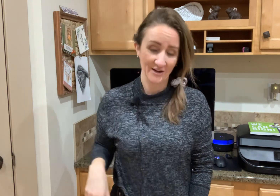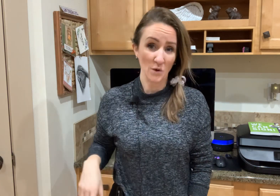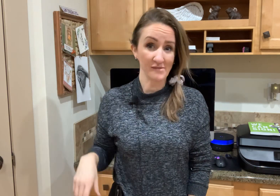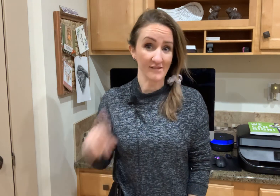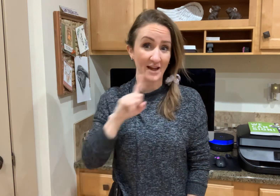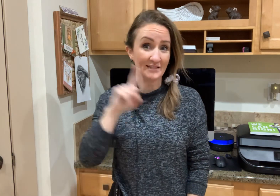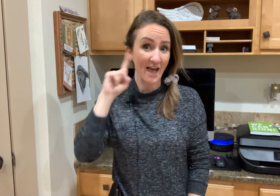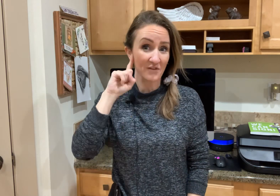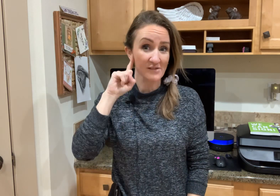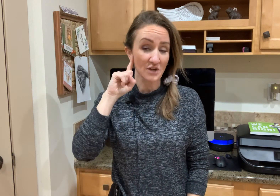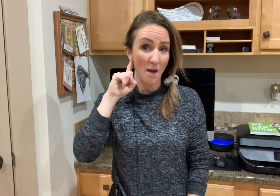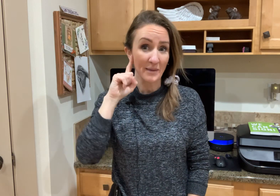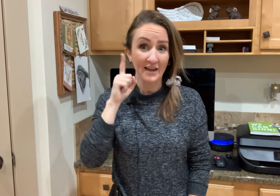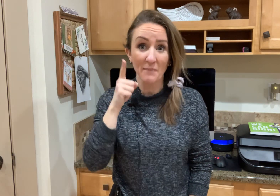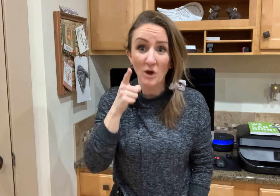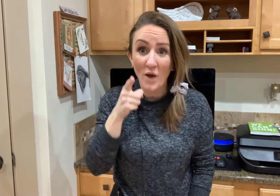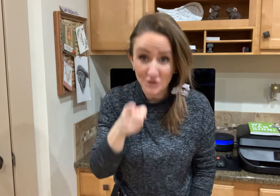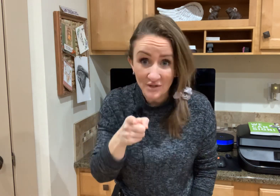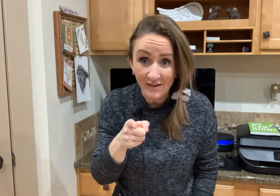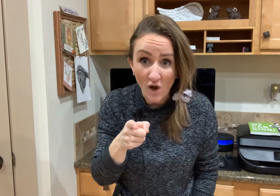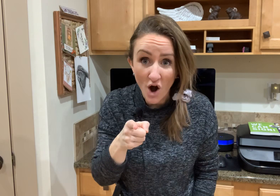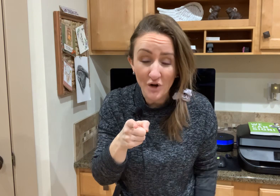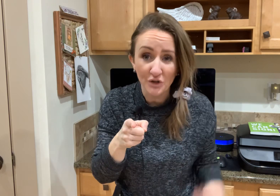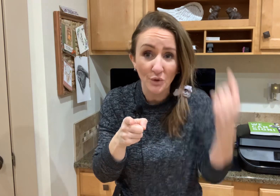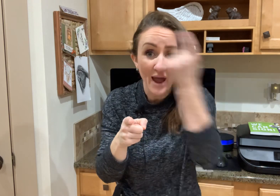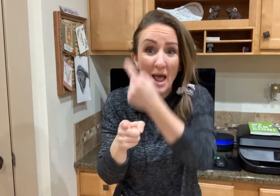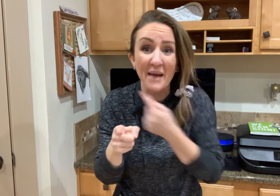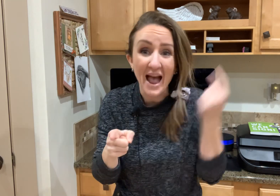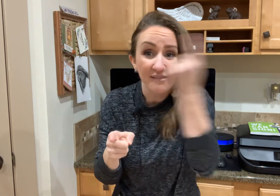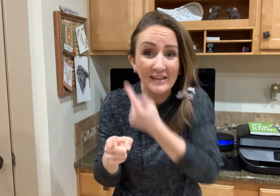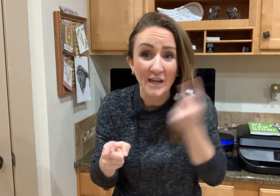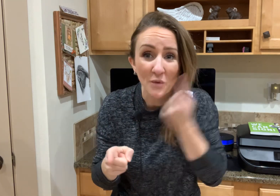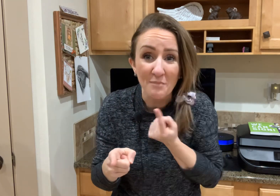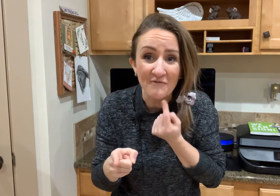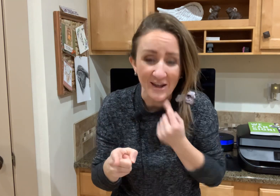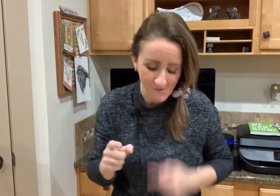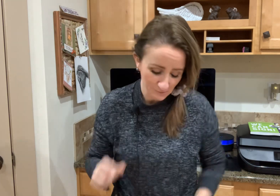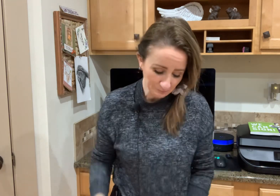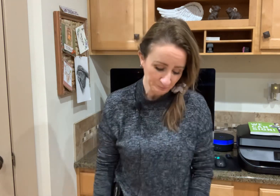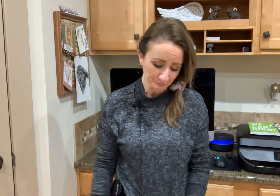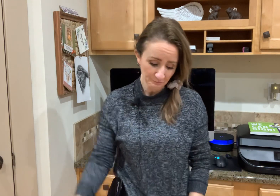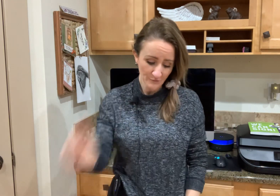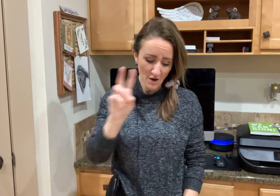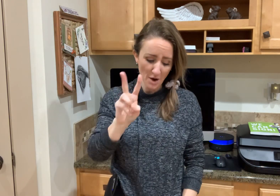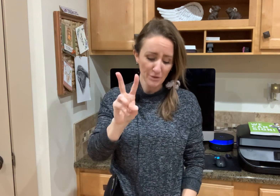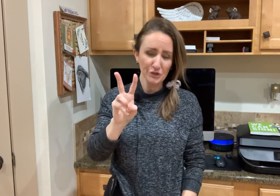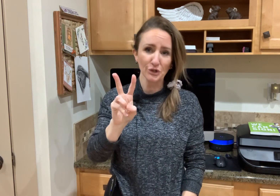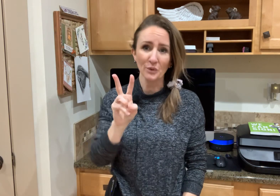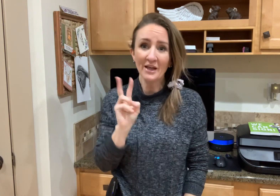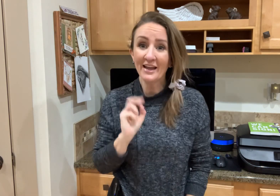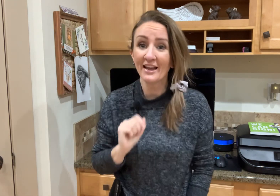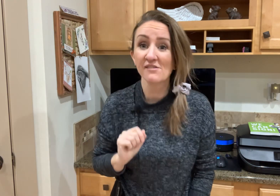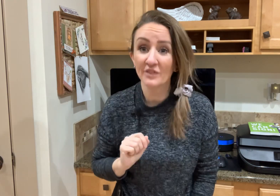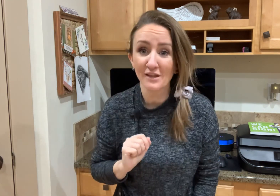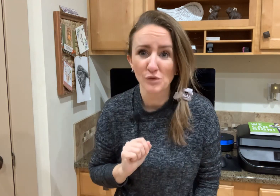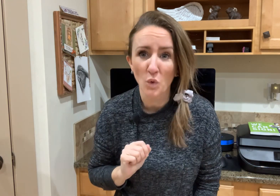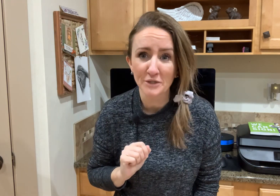Notice I signed deaf as a topic, and my question is, are you? And I'm asking it with my face. Number 2, is this your